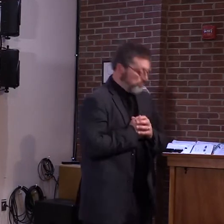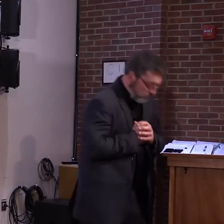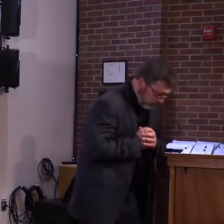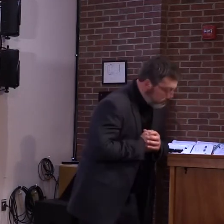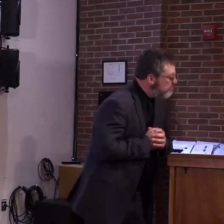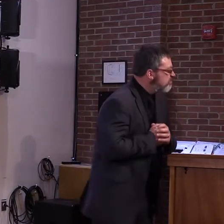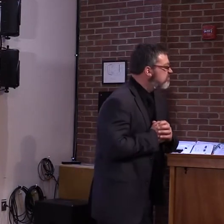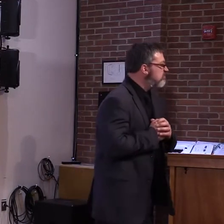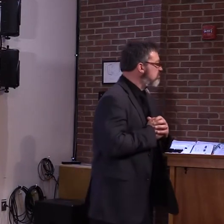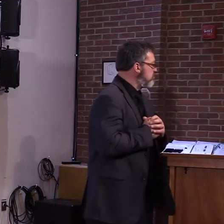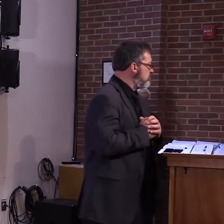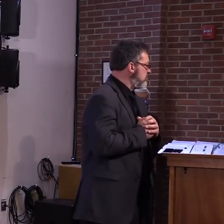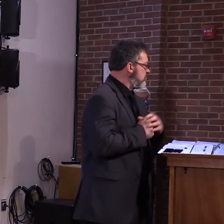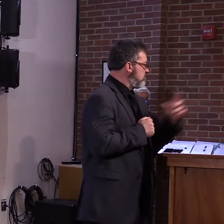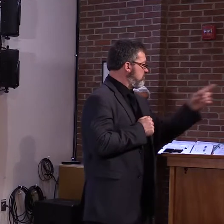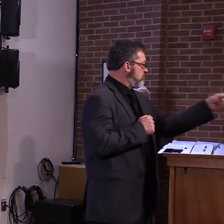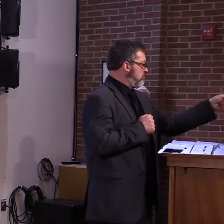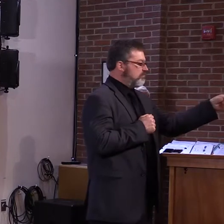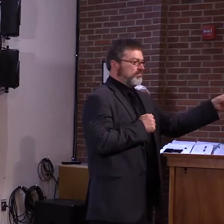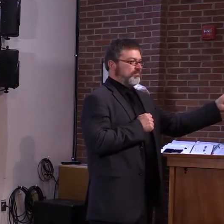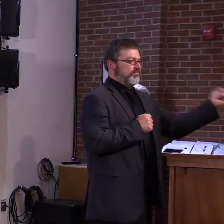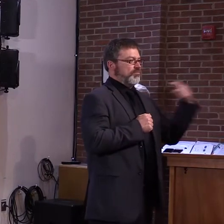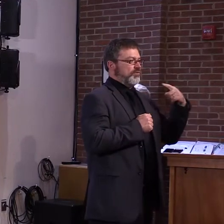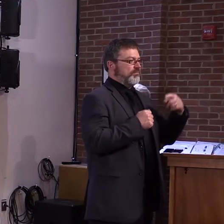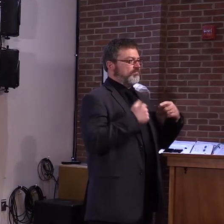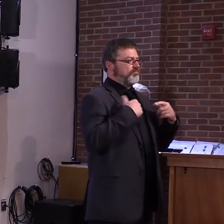So I have a quick clarification on Rutland.